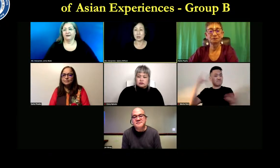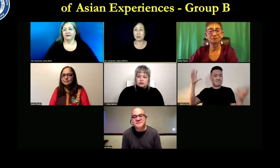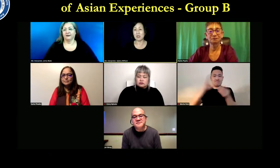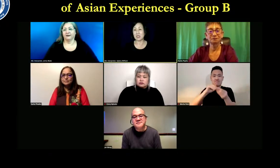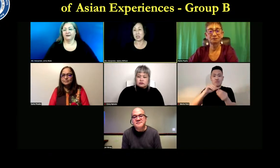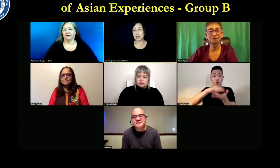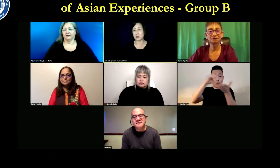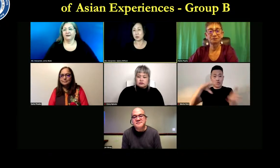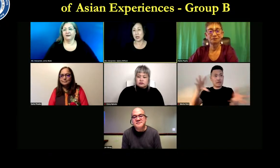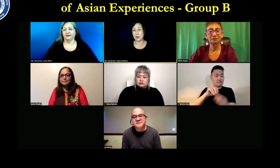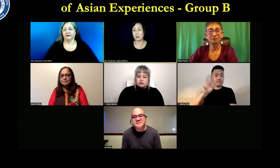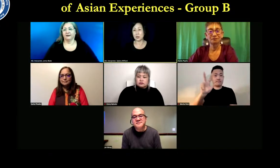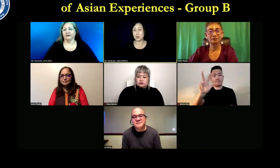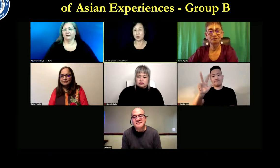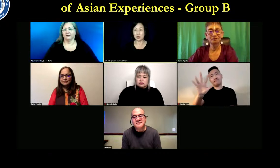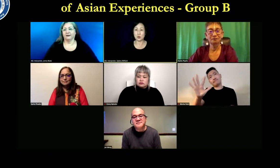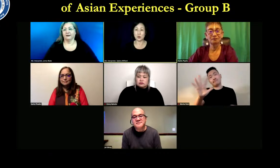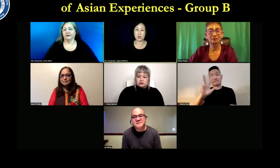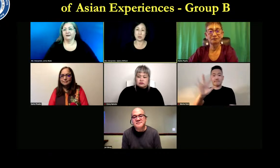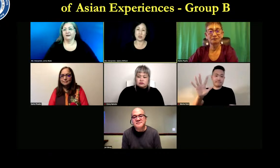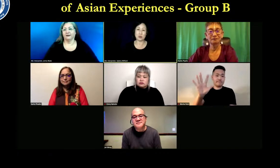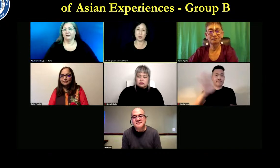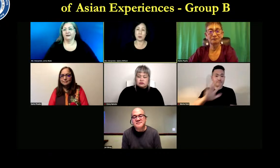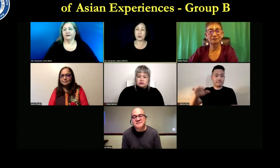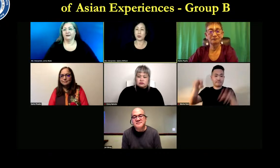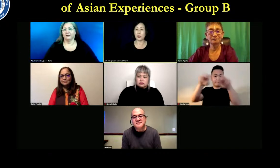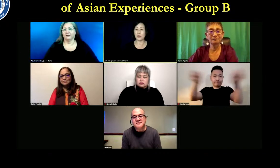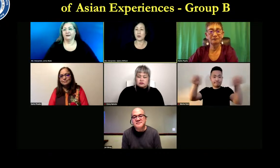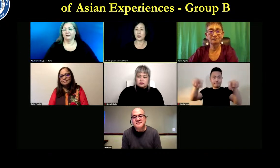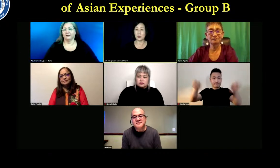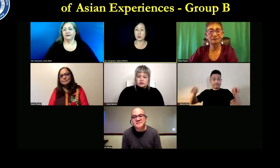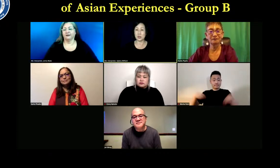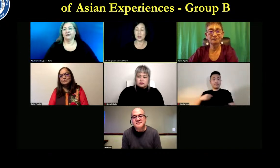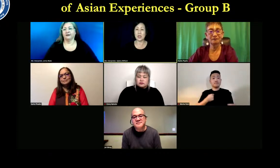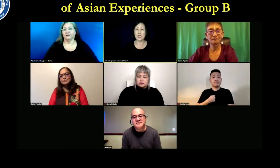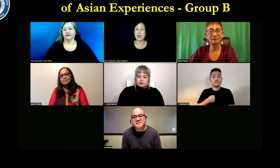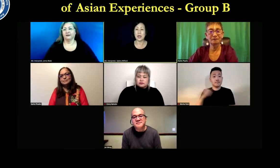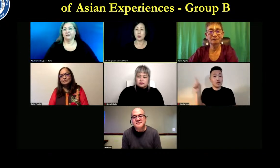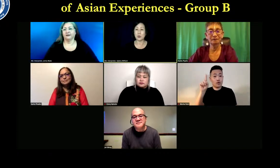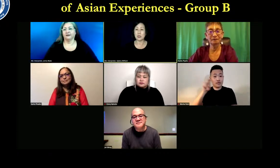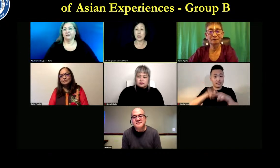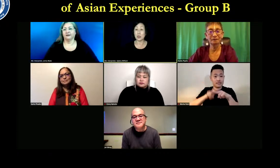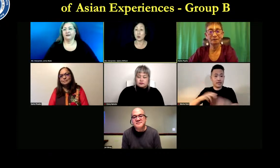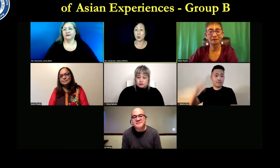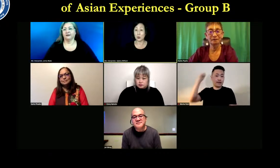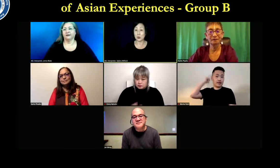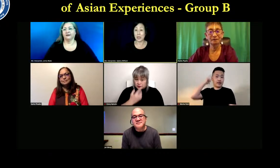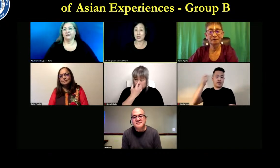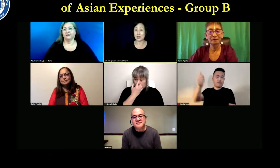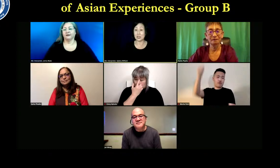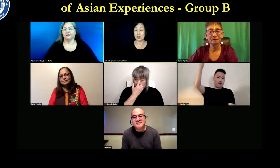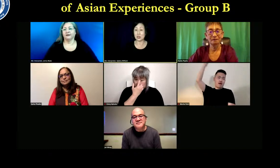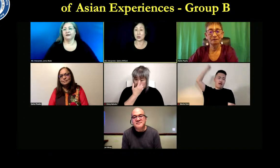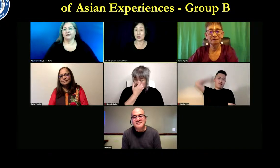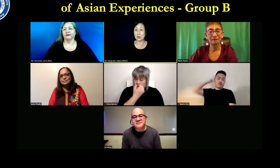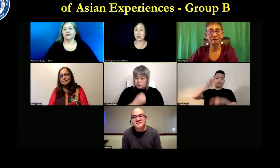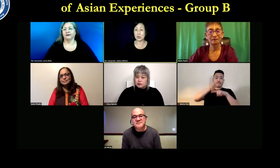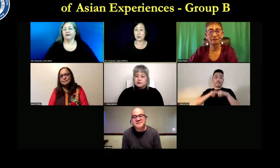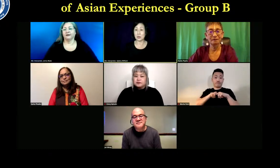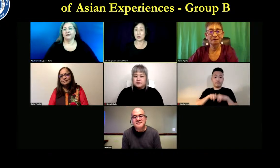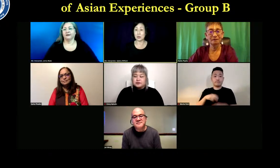during, you know, at classroom times, you know, the students, I would say there's probably about 35 students, and we were set in rows, and the